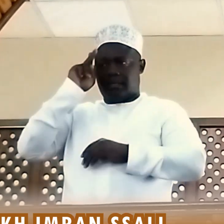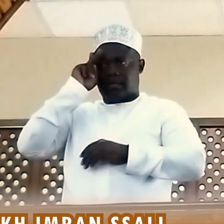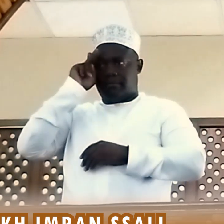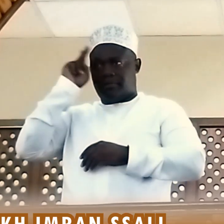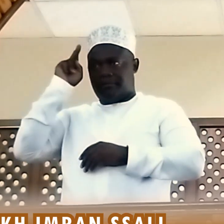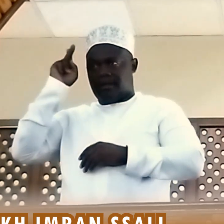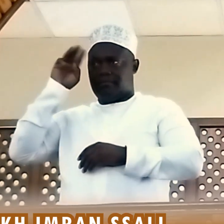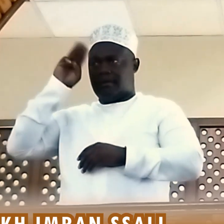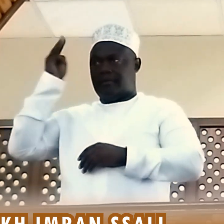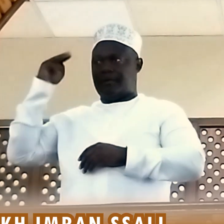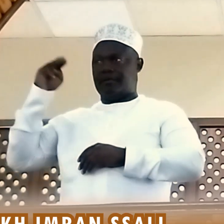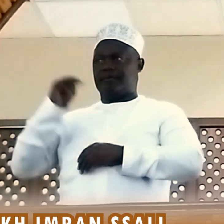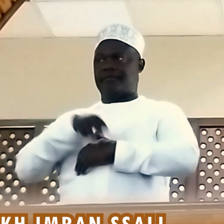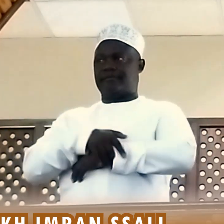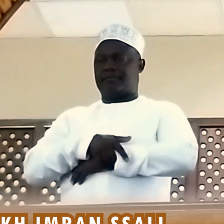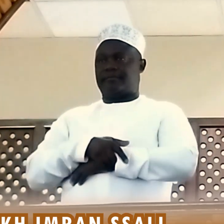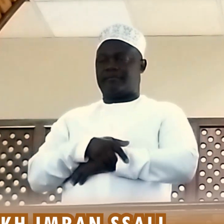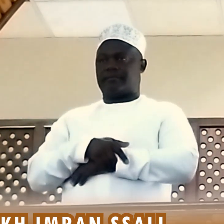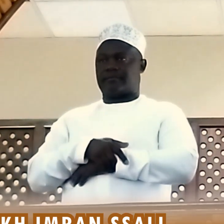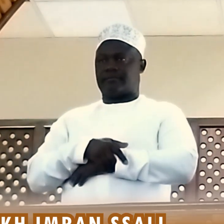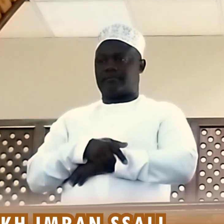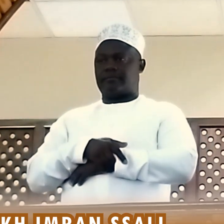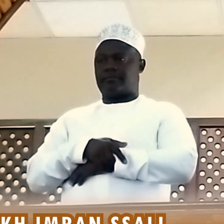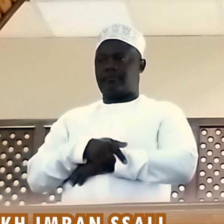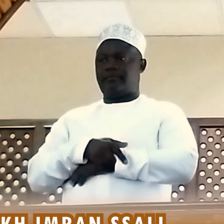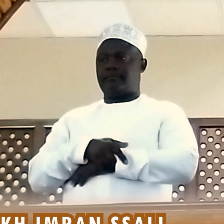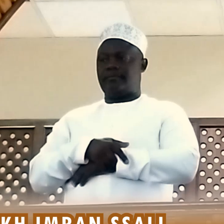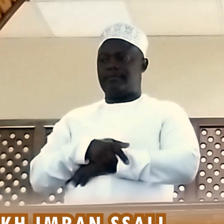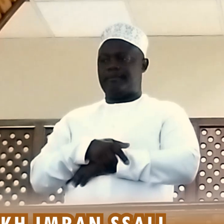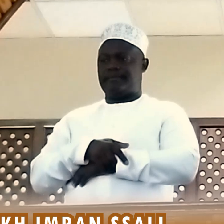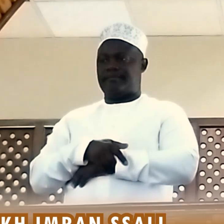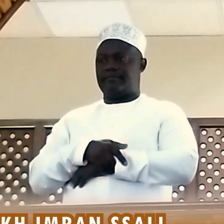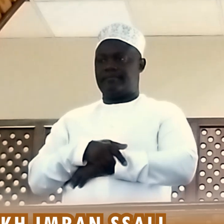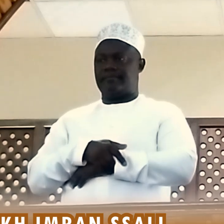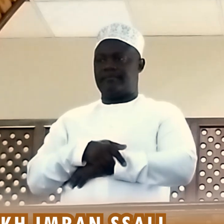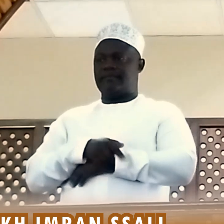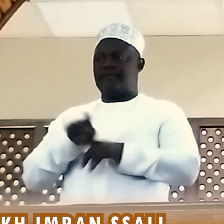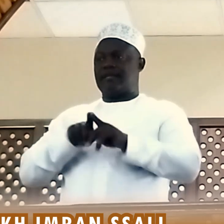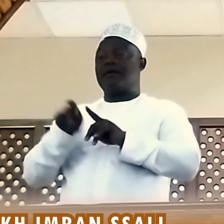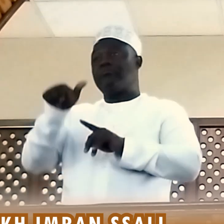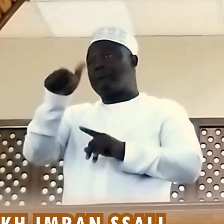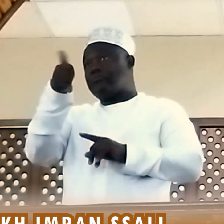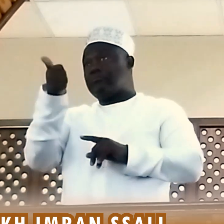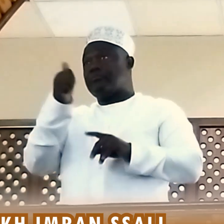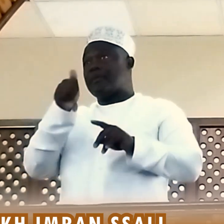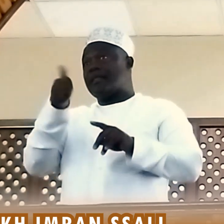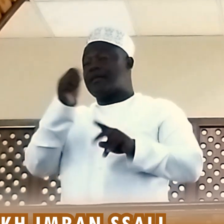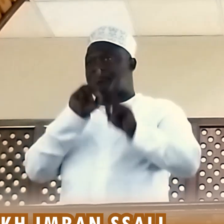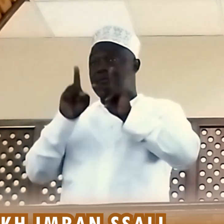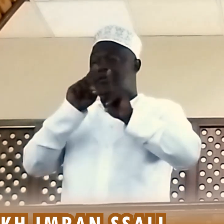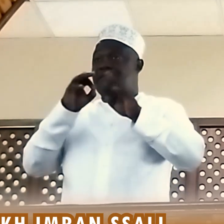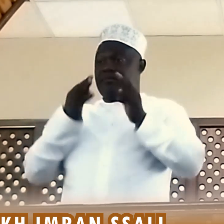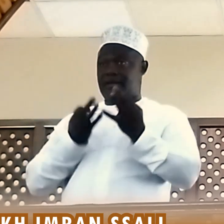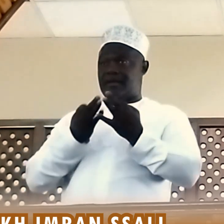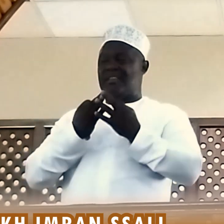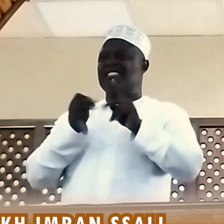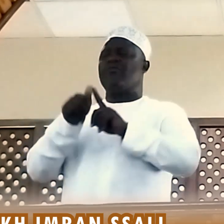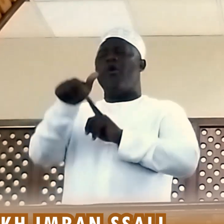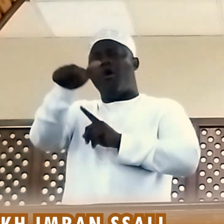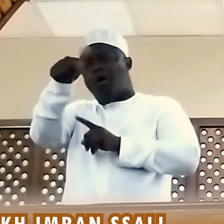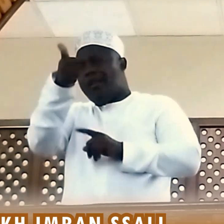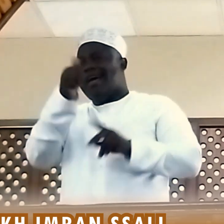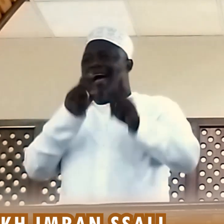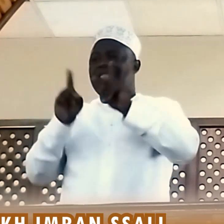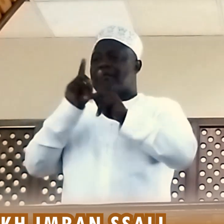waffe Muhammad sallallahu alayhi wa sallam ne ku bantu b'enju ye ne ku abo